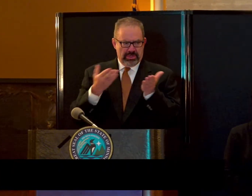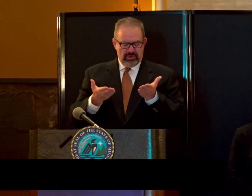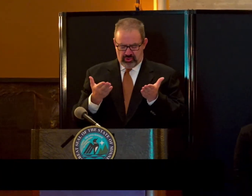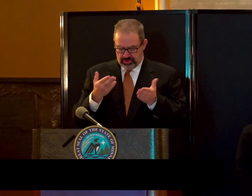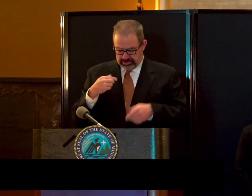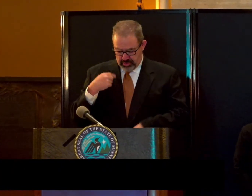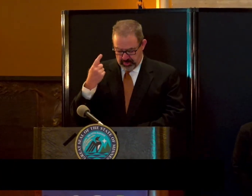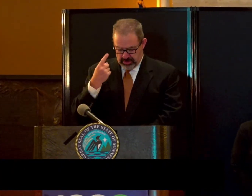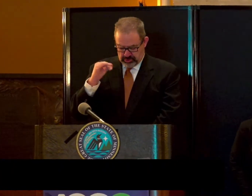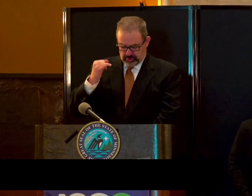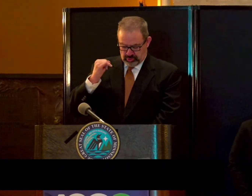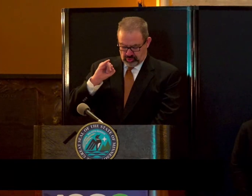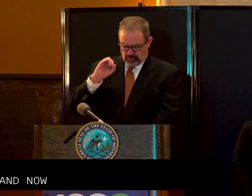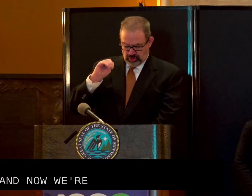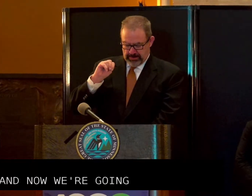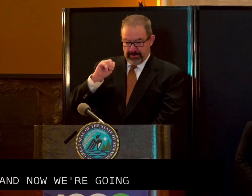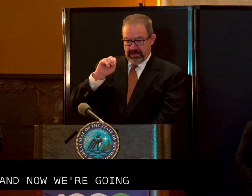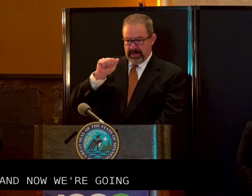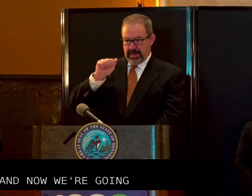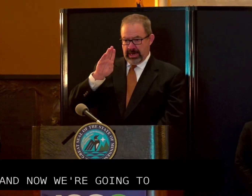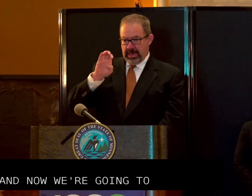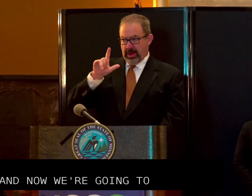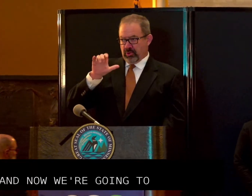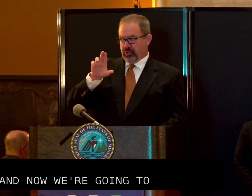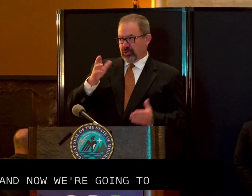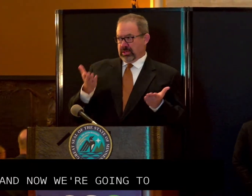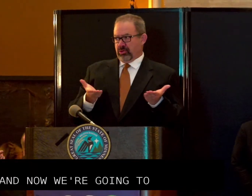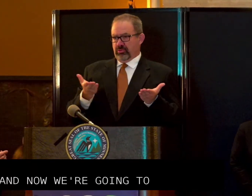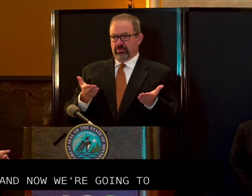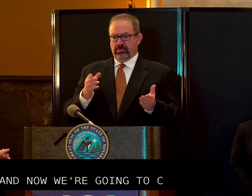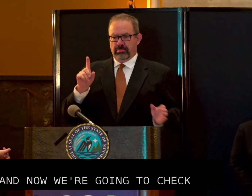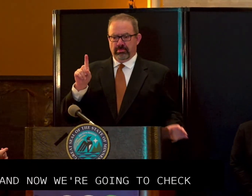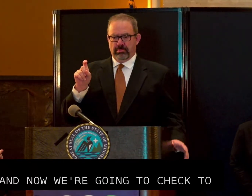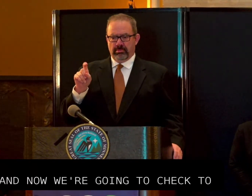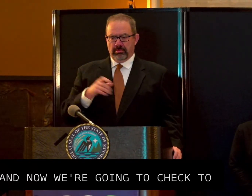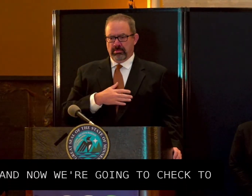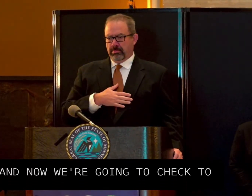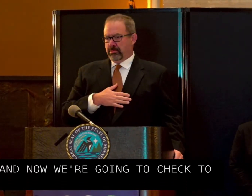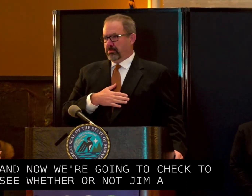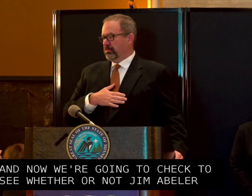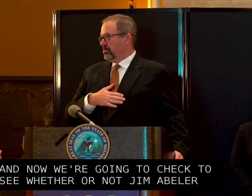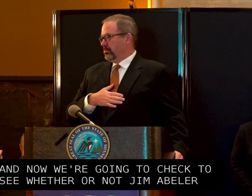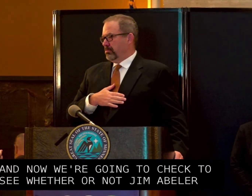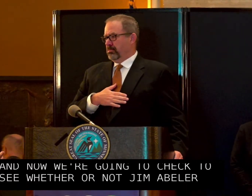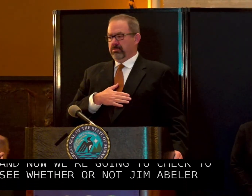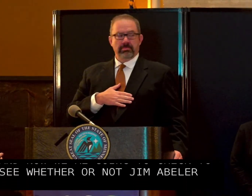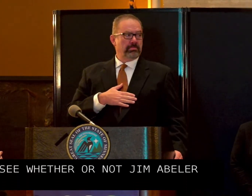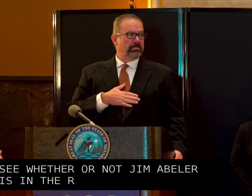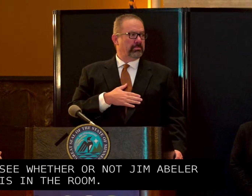And now we're going to check to see whether or not Jim Abler is in the room.